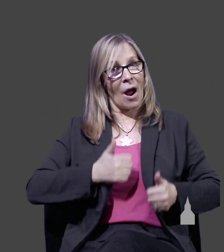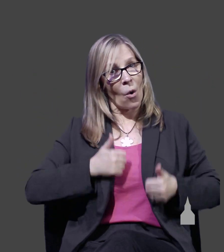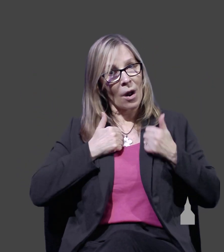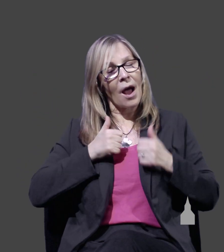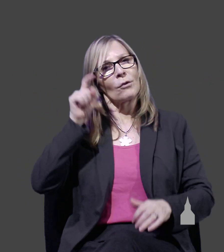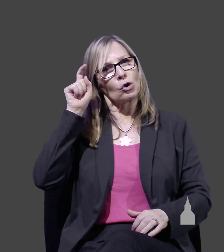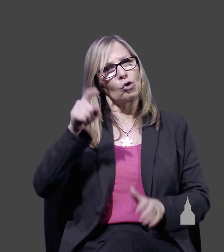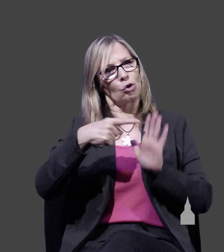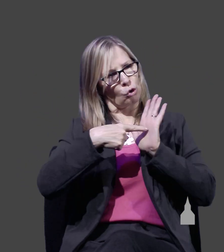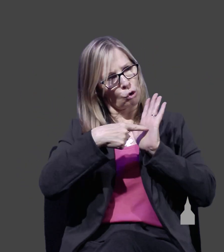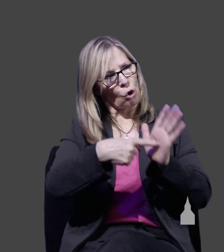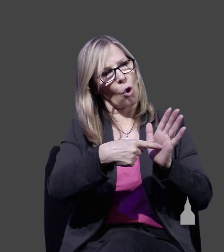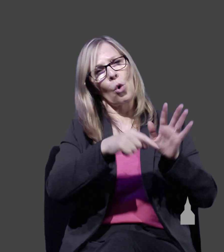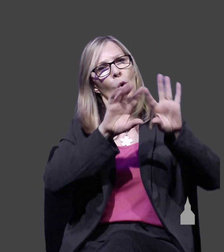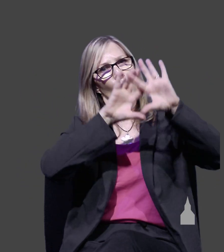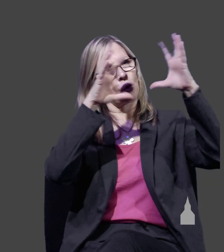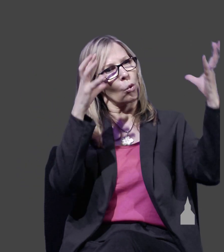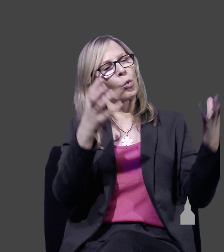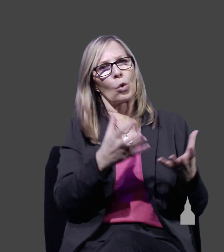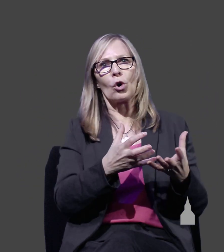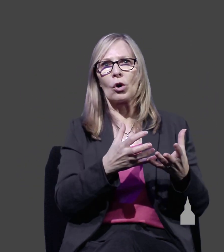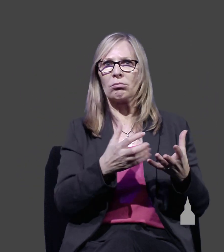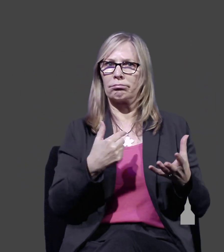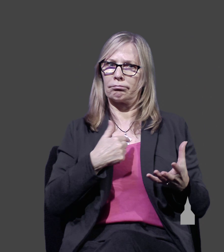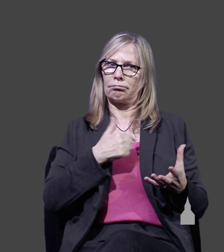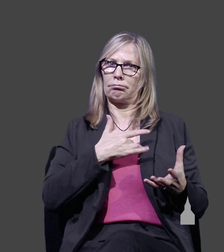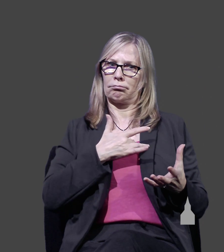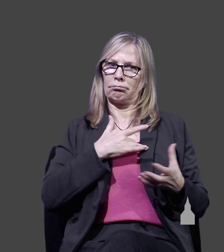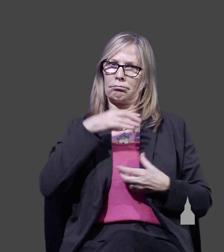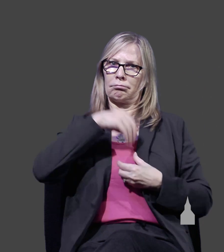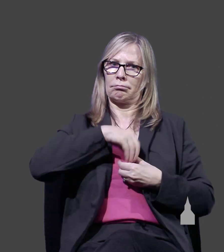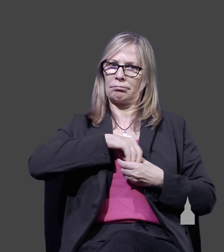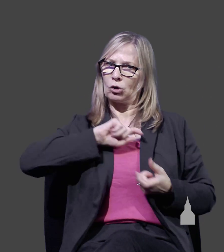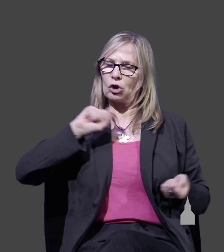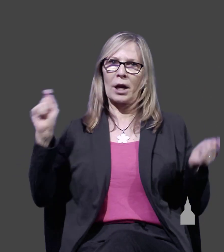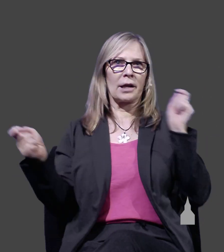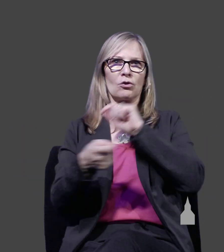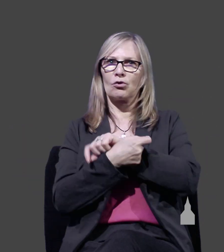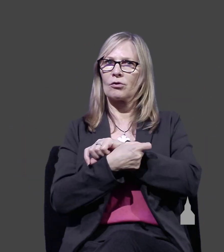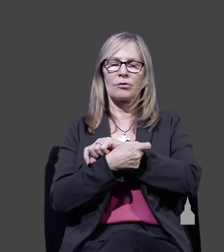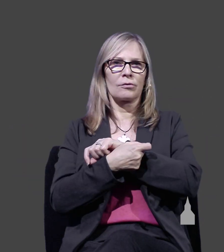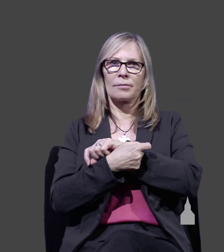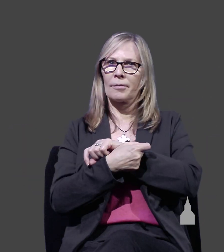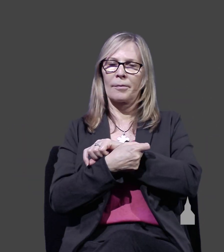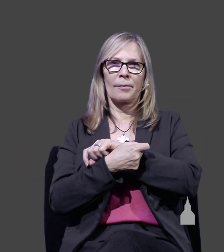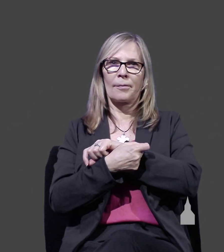lives are supposed to show the world that there's been a change from the inside on us.